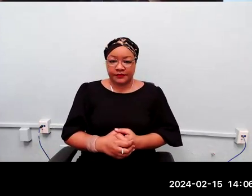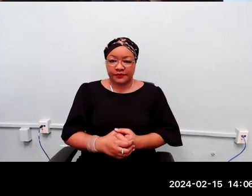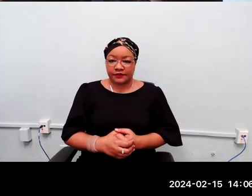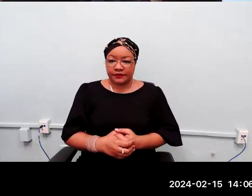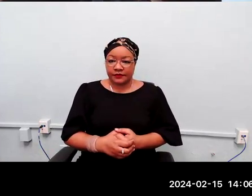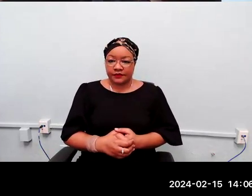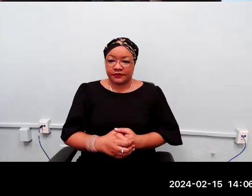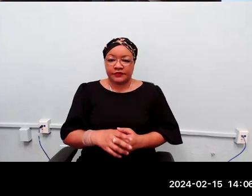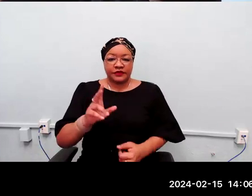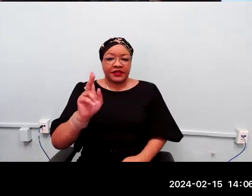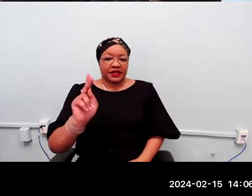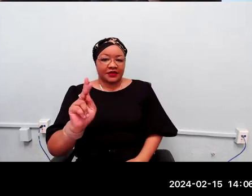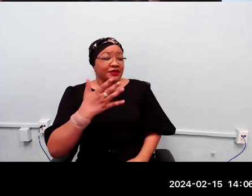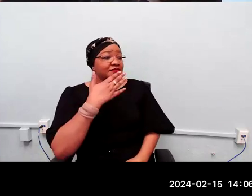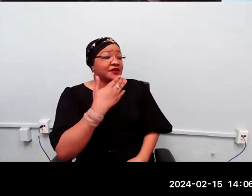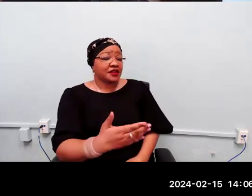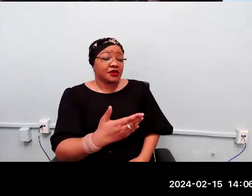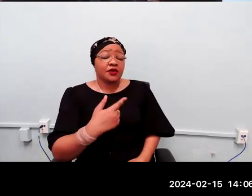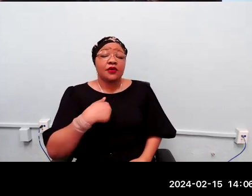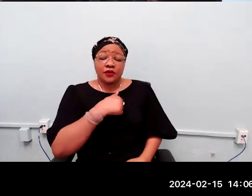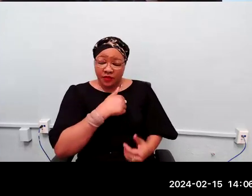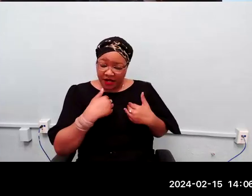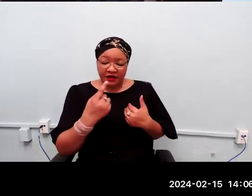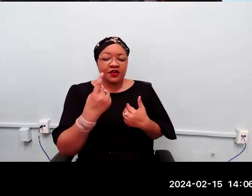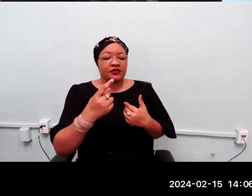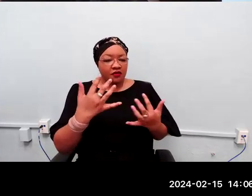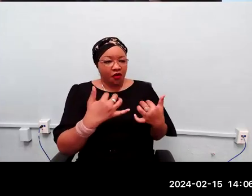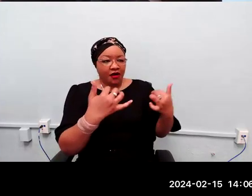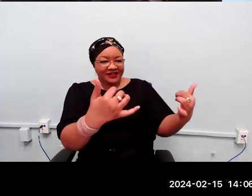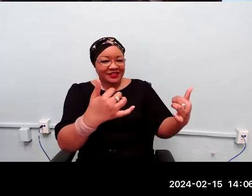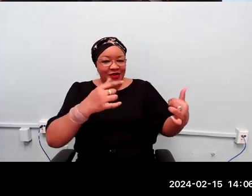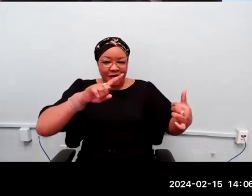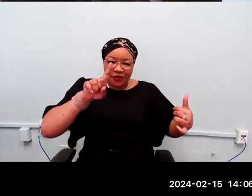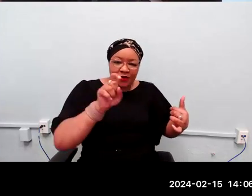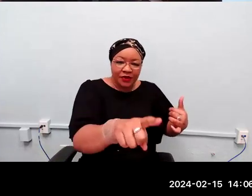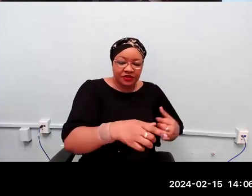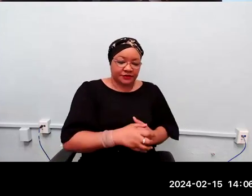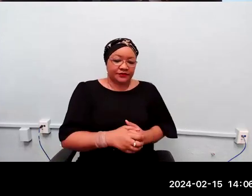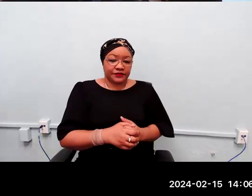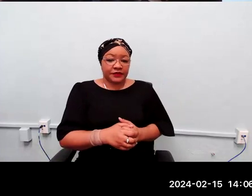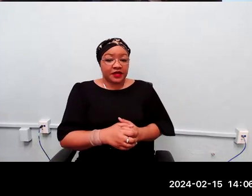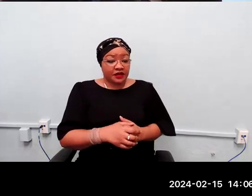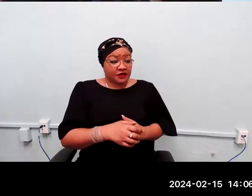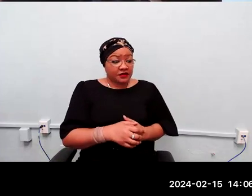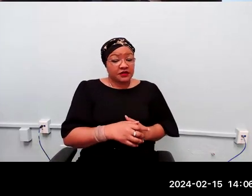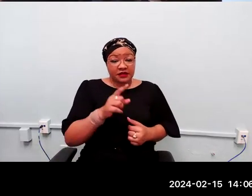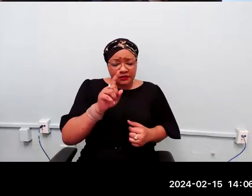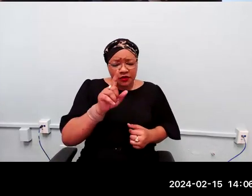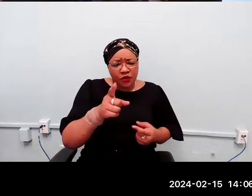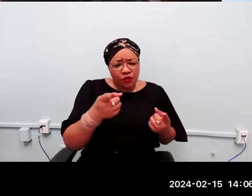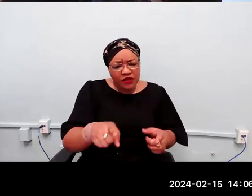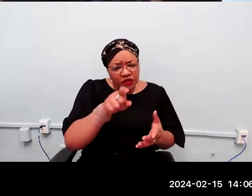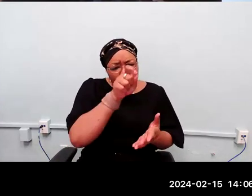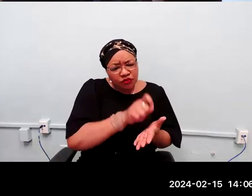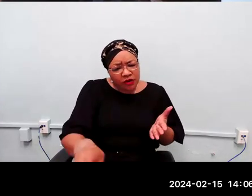Thank you. We have a great audience question that I would love to ask. It says, when you write a piece like the bleed through